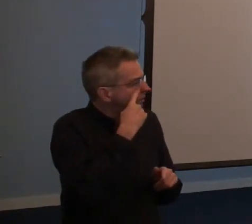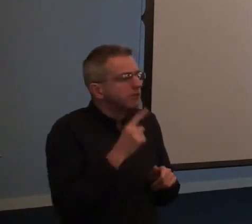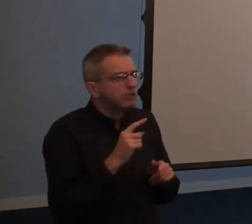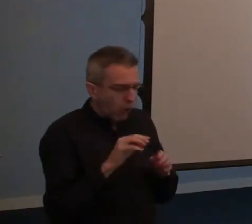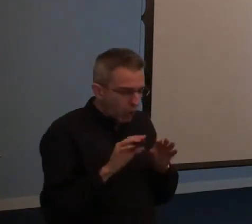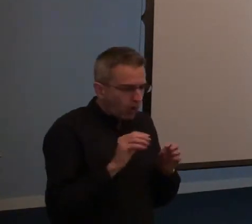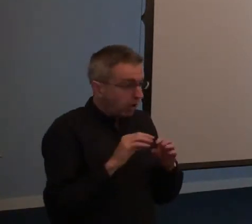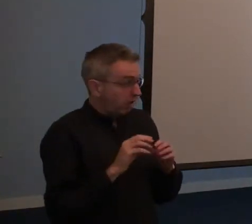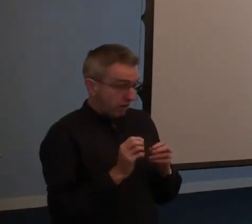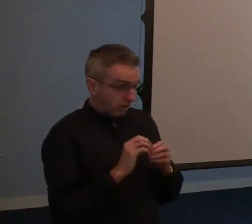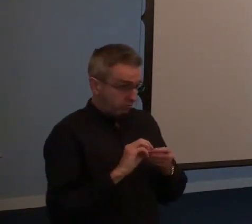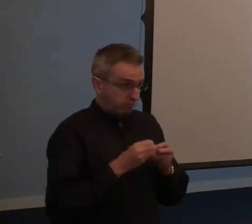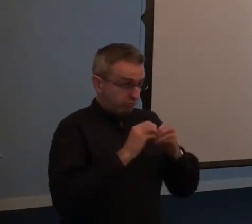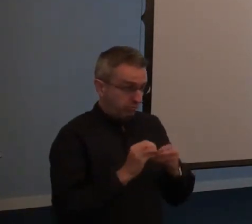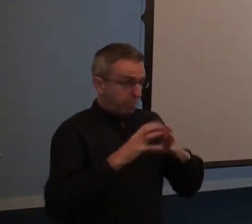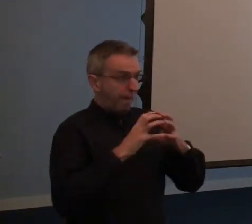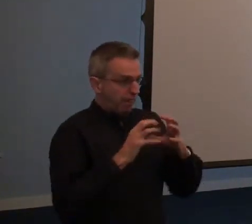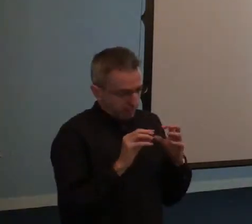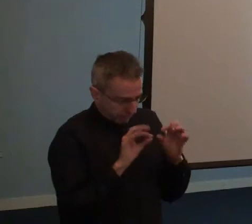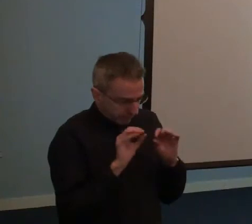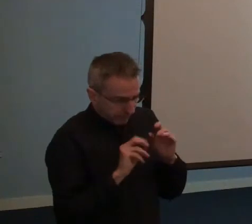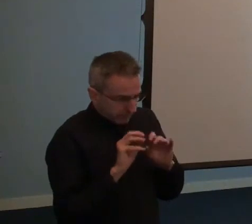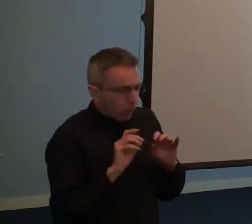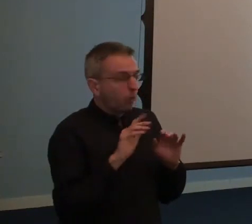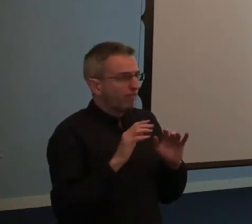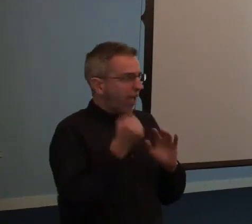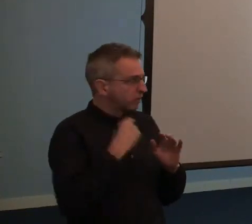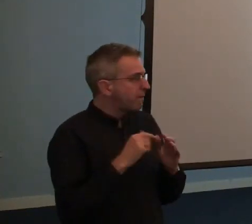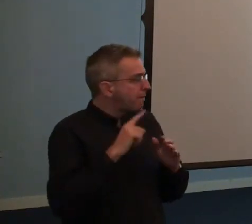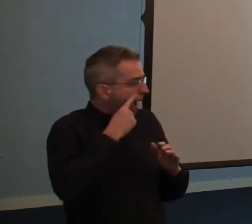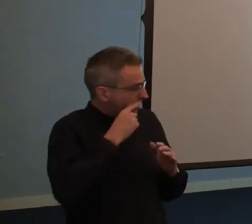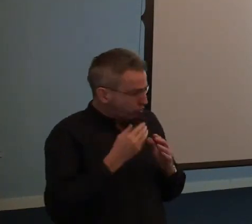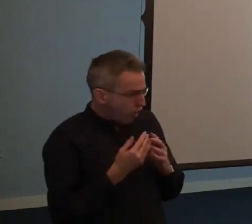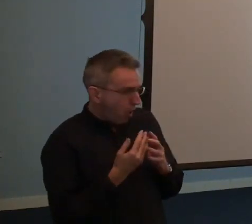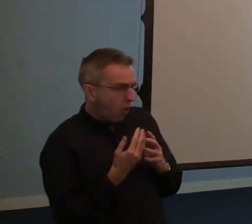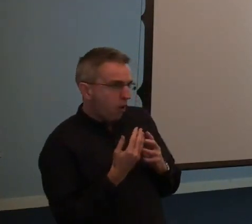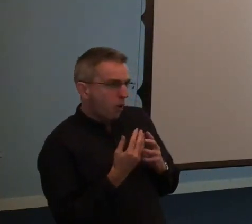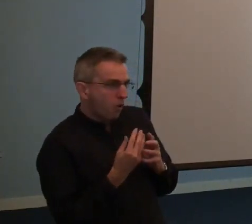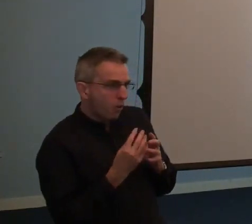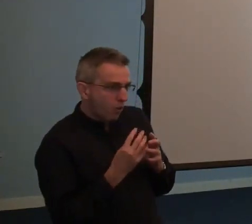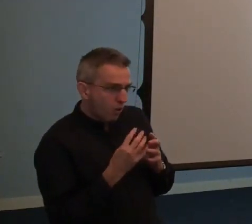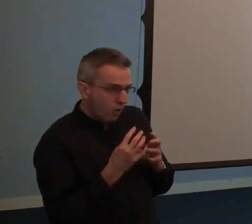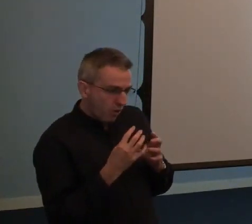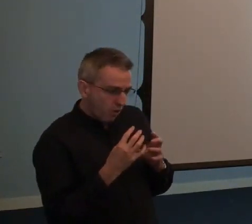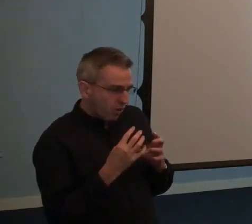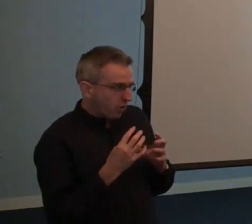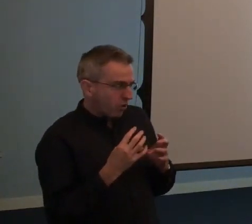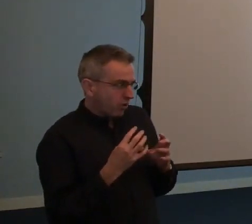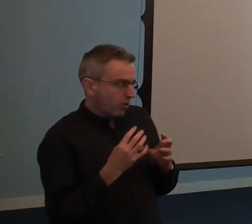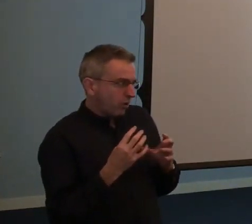So they trial it on mice first, create a bubble, and then they found that mice can grow within an